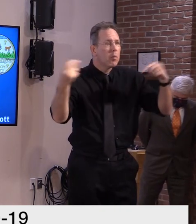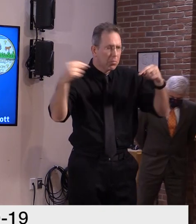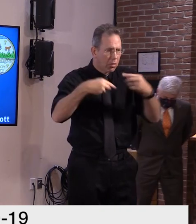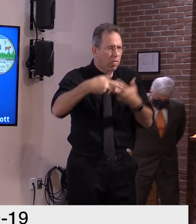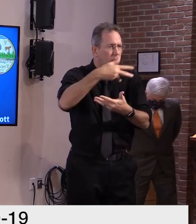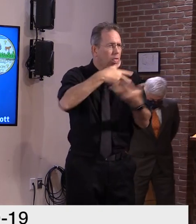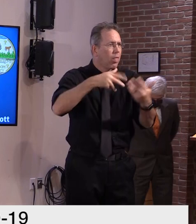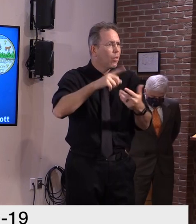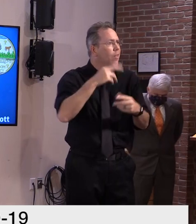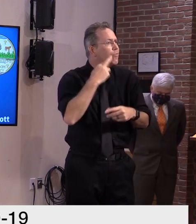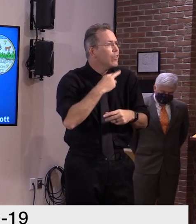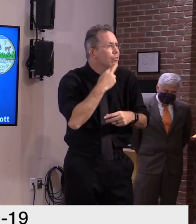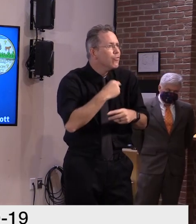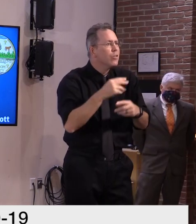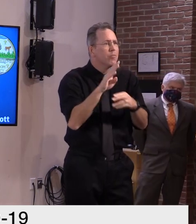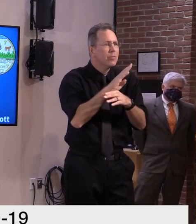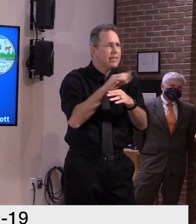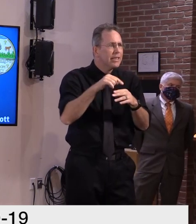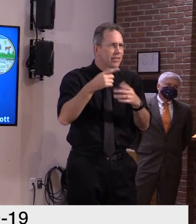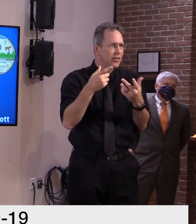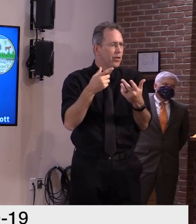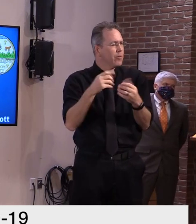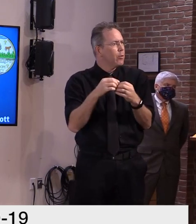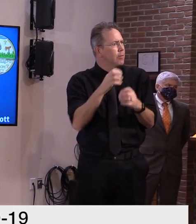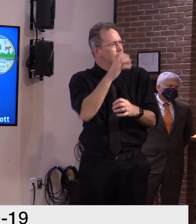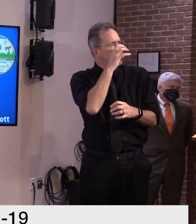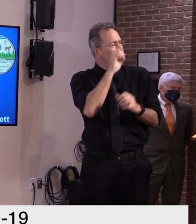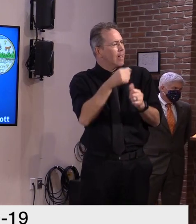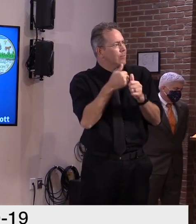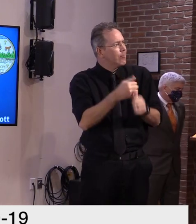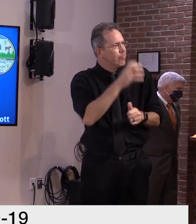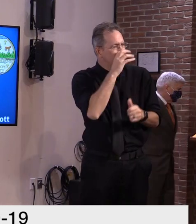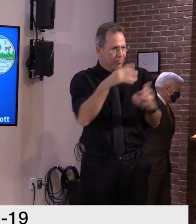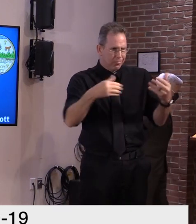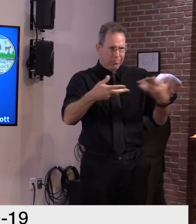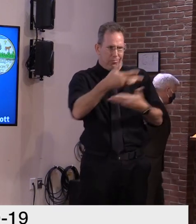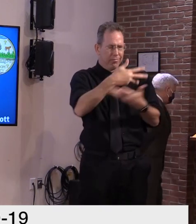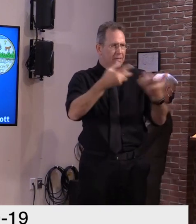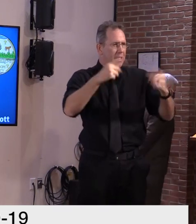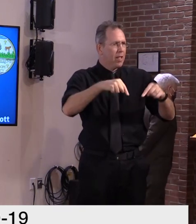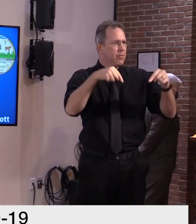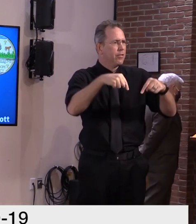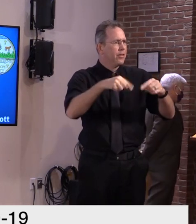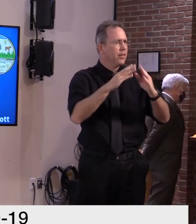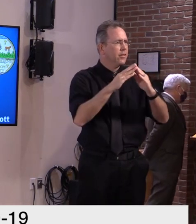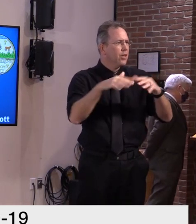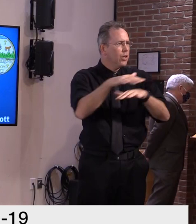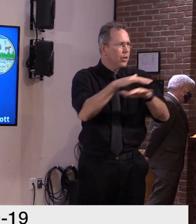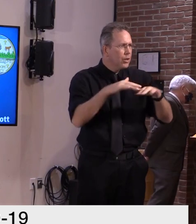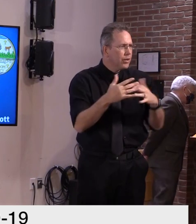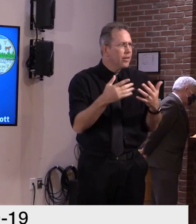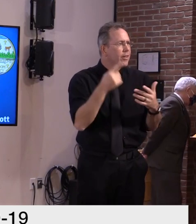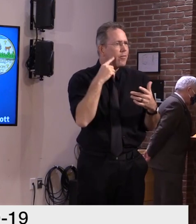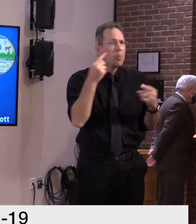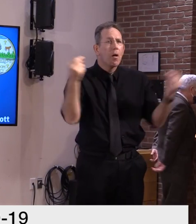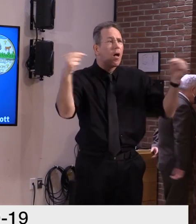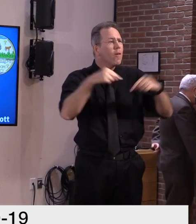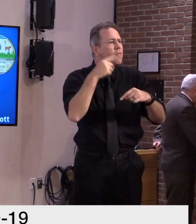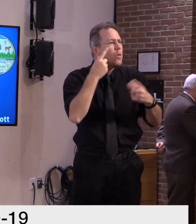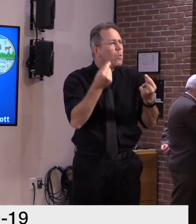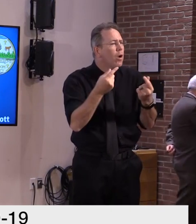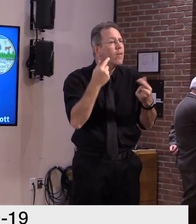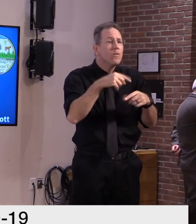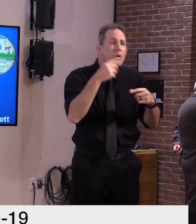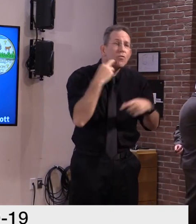safety measures in place, because we know these are the places where travelers come to. We know these are the places where we can interact with that traveler, educate